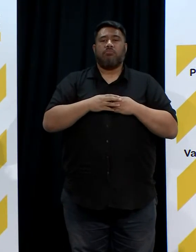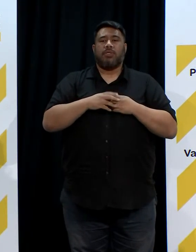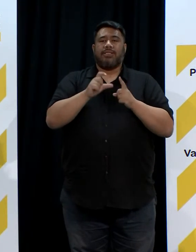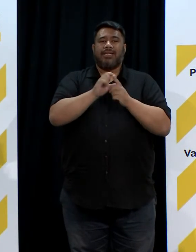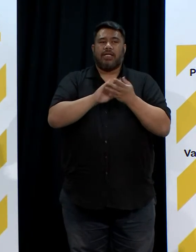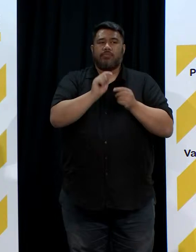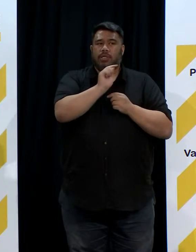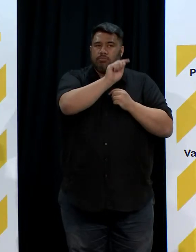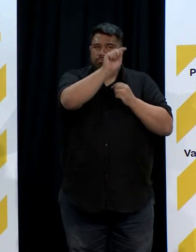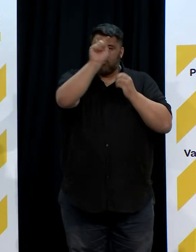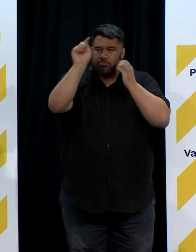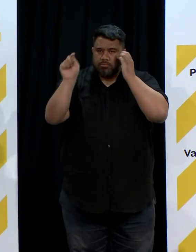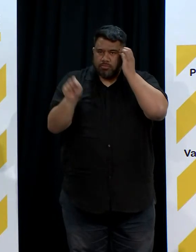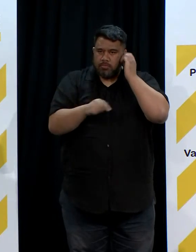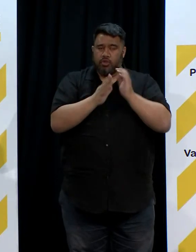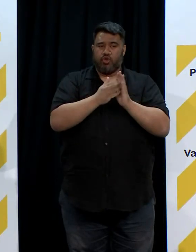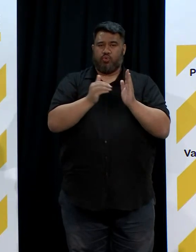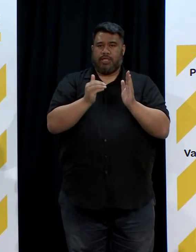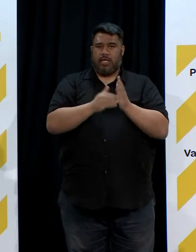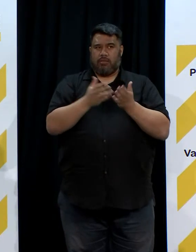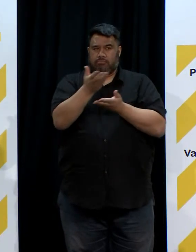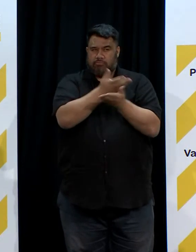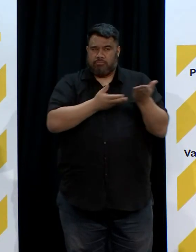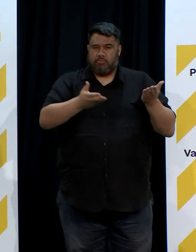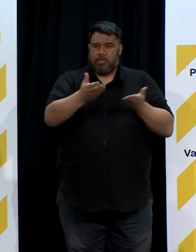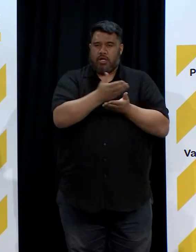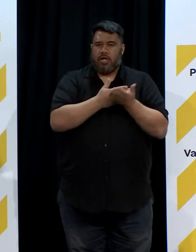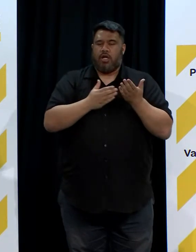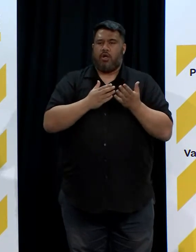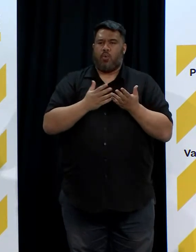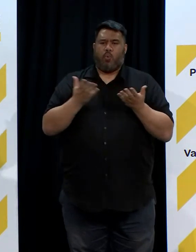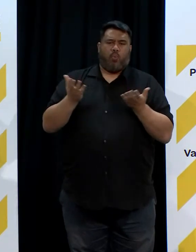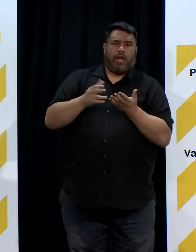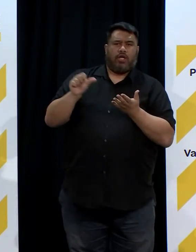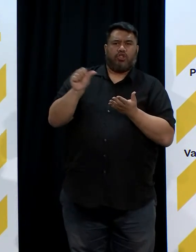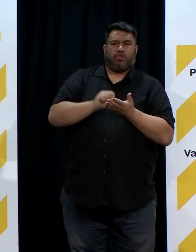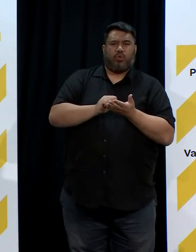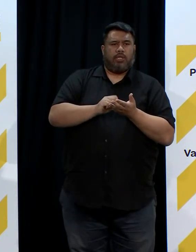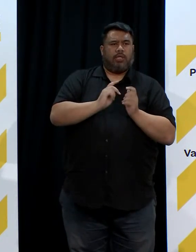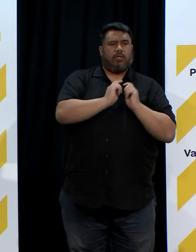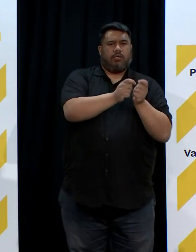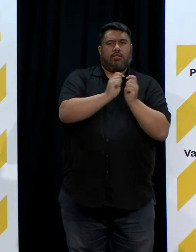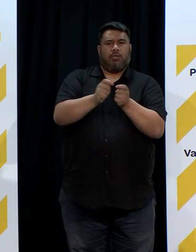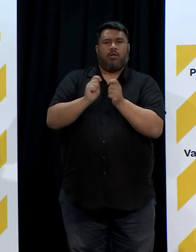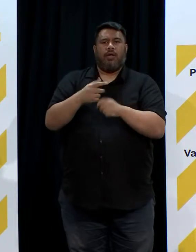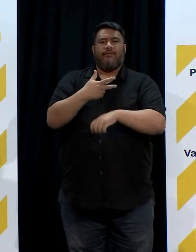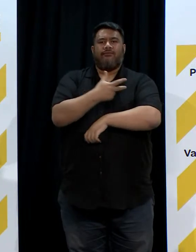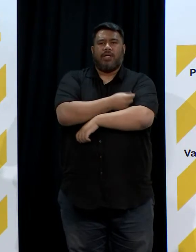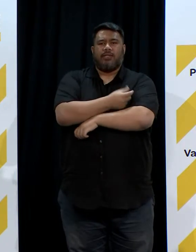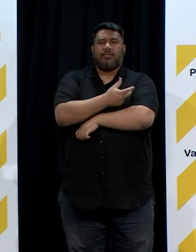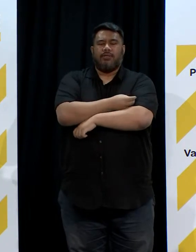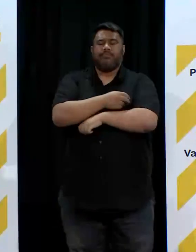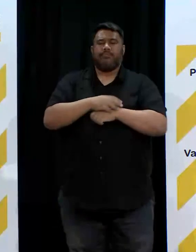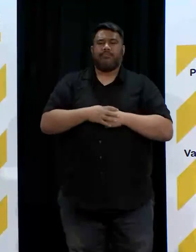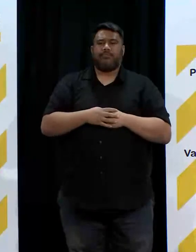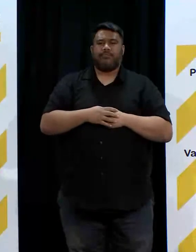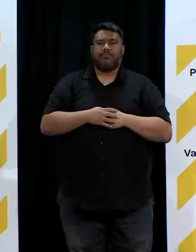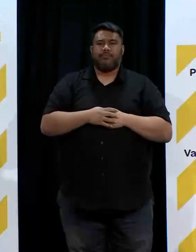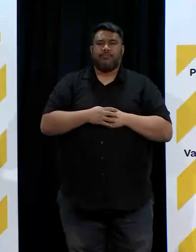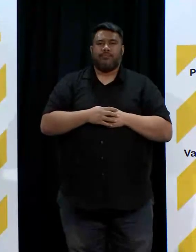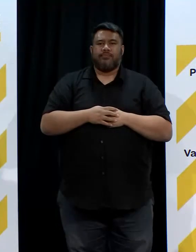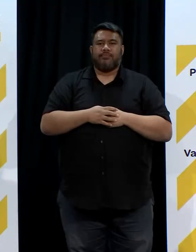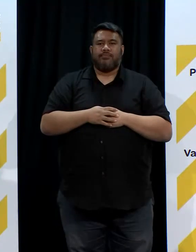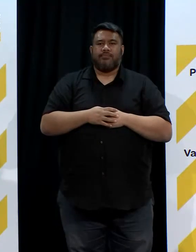country to make sure that we get those vaccines and we put them out. Bear in mind, this is all about making sure that we can keep